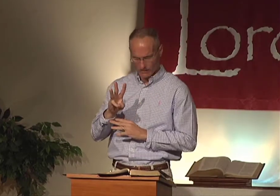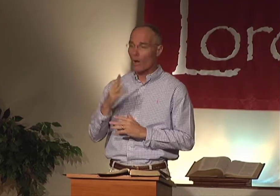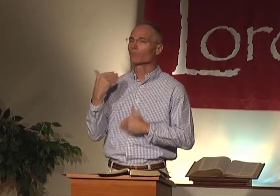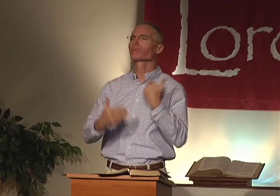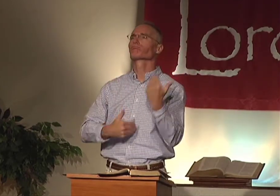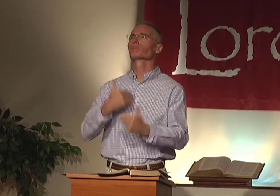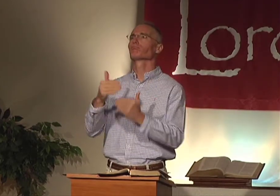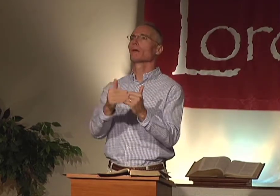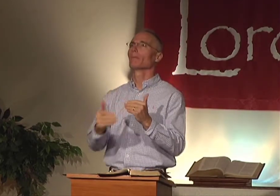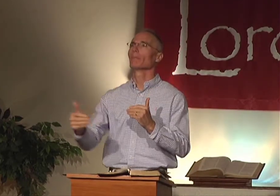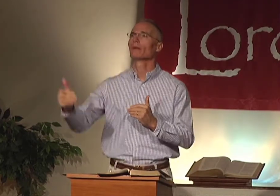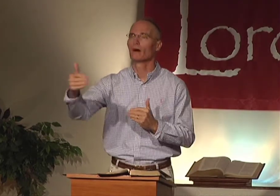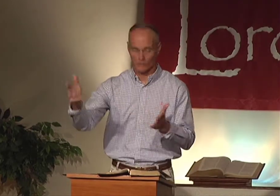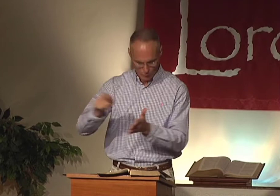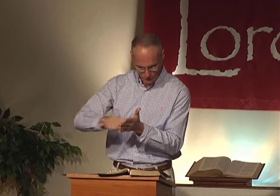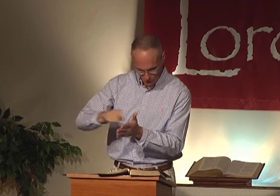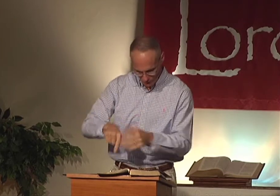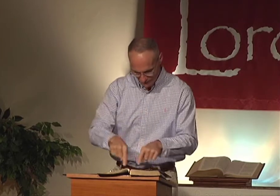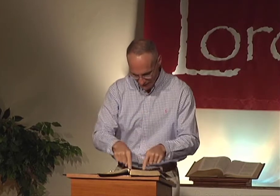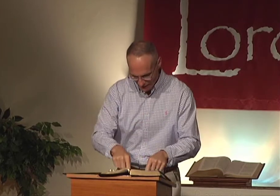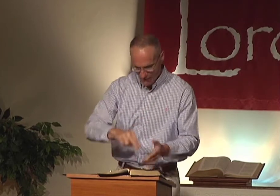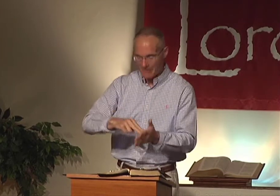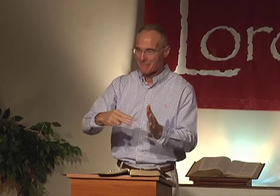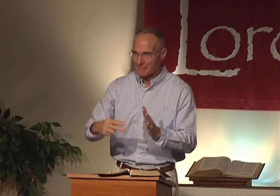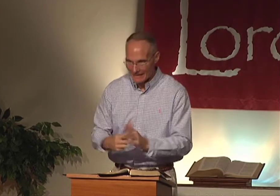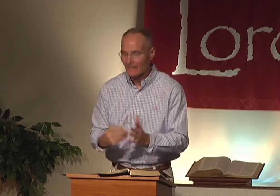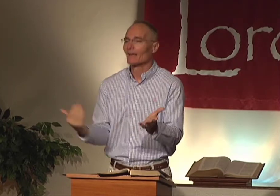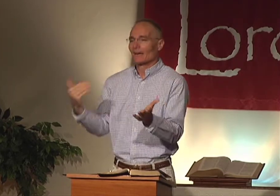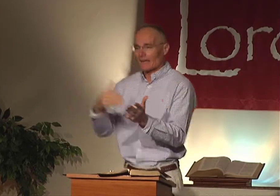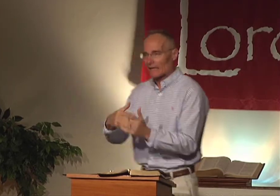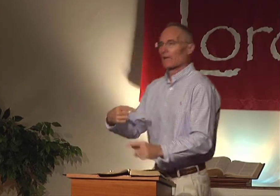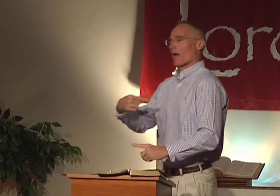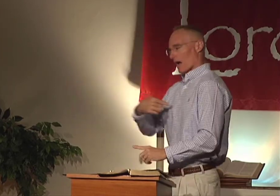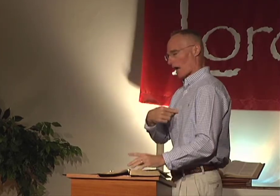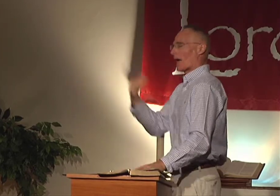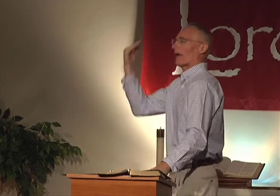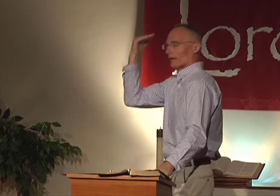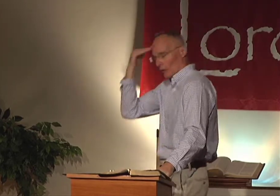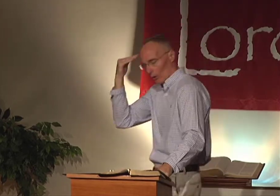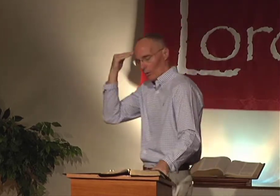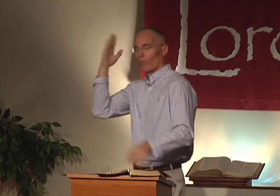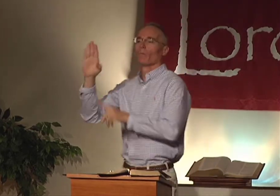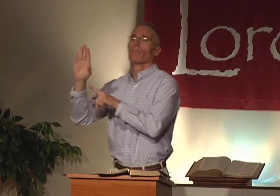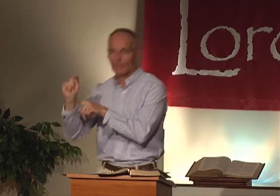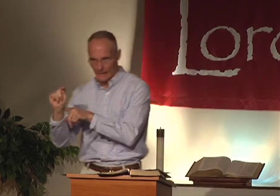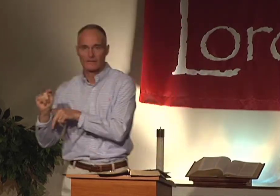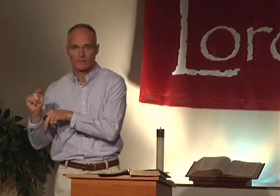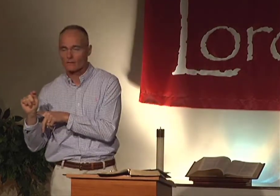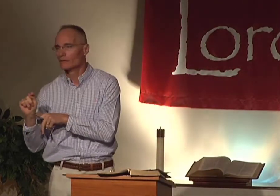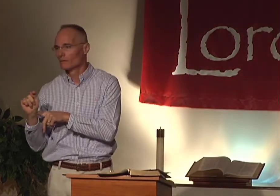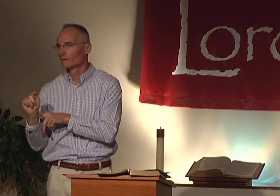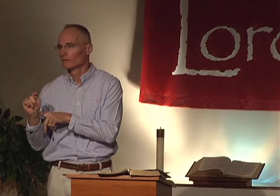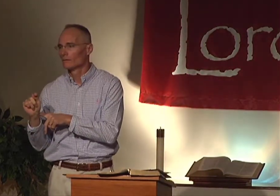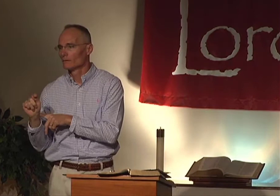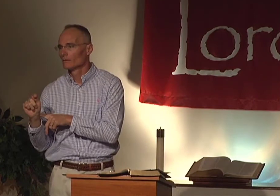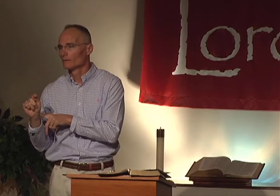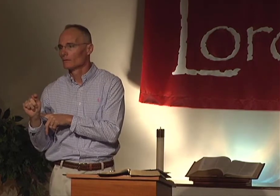And why would we, in verse 6, just go along beyond what is written? Meaning, again, I know what's best.